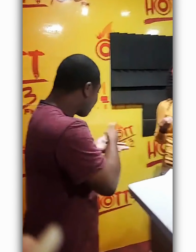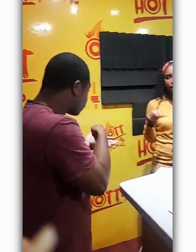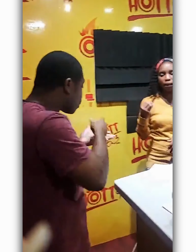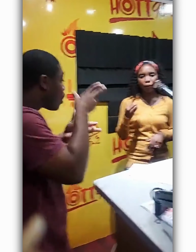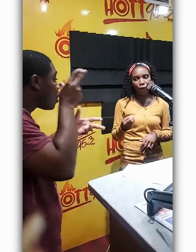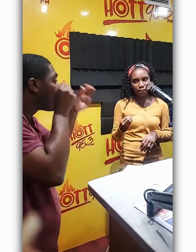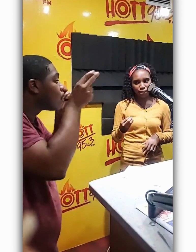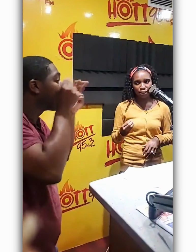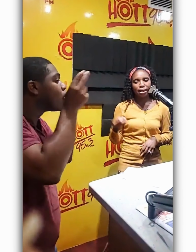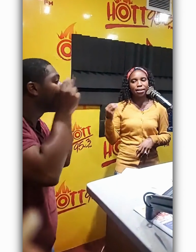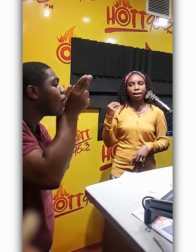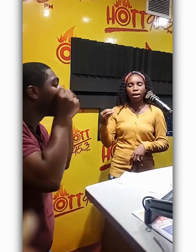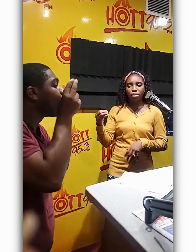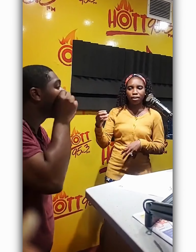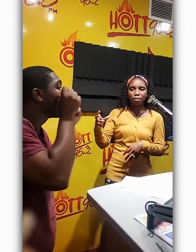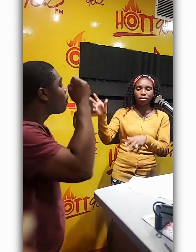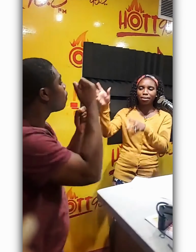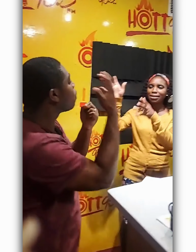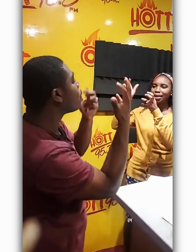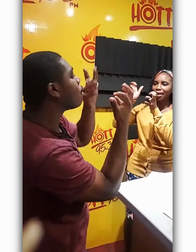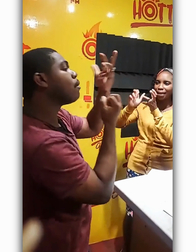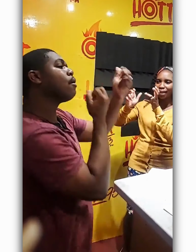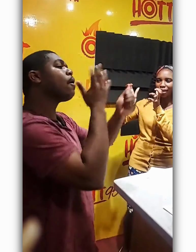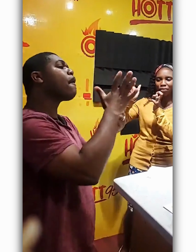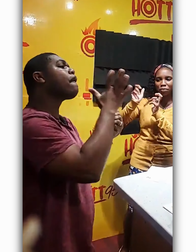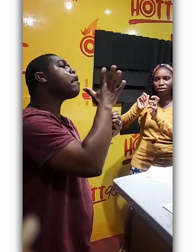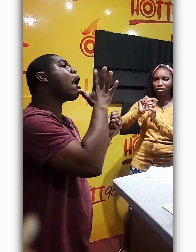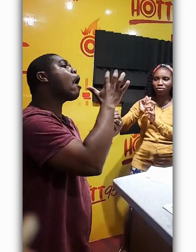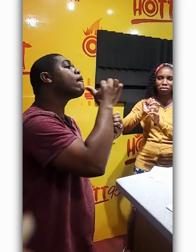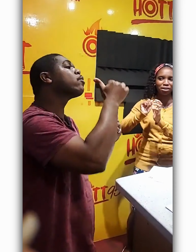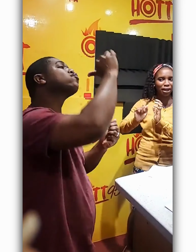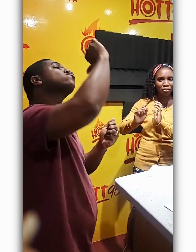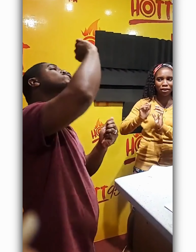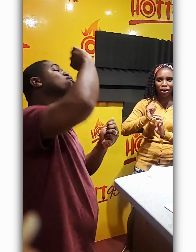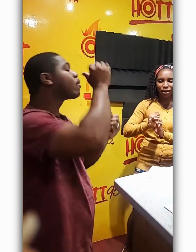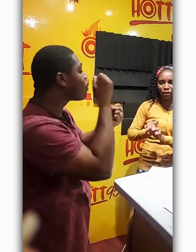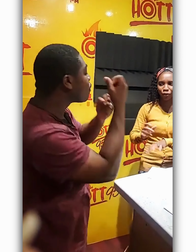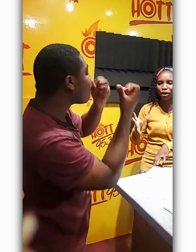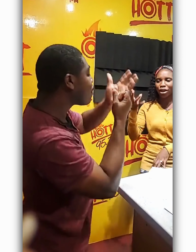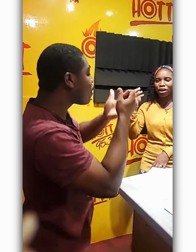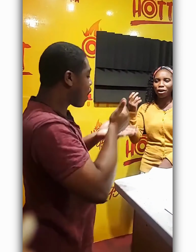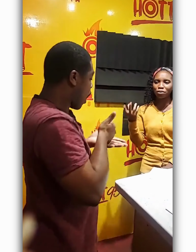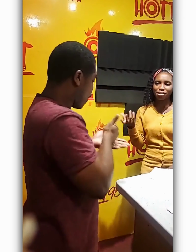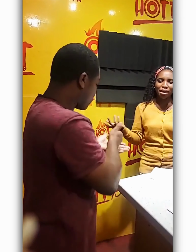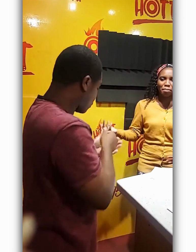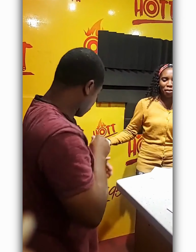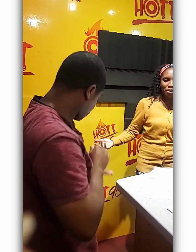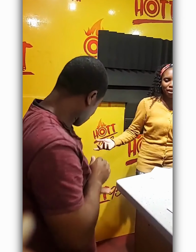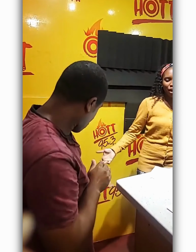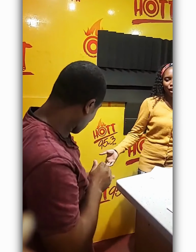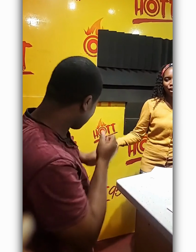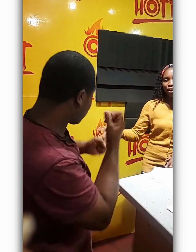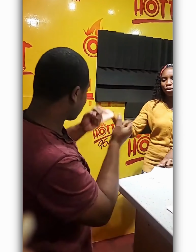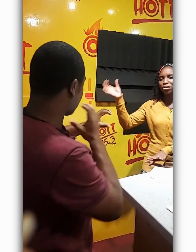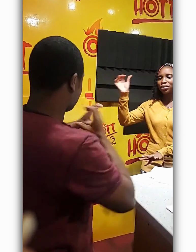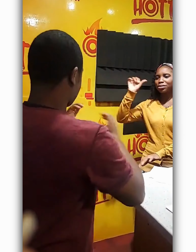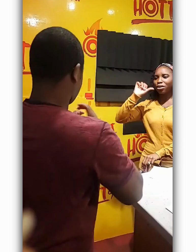very important to help them to take in the information from the time they are young. Learn how to say mommy, learn how to talk